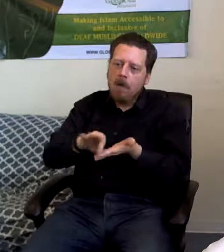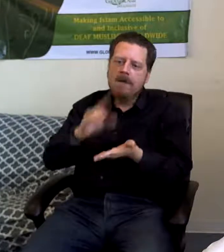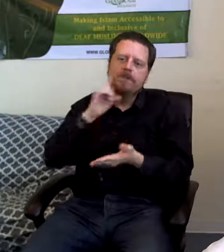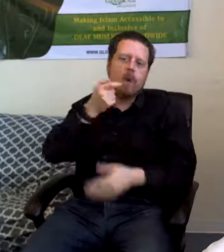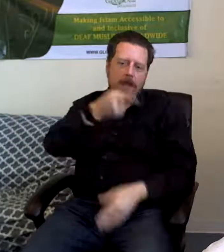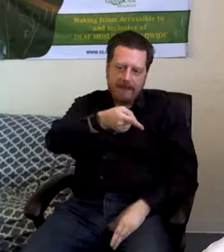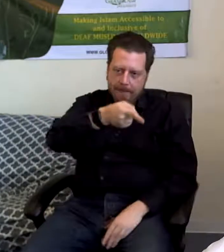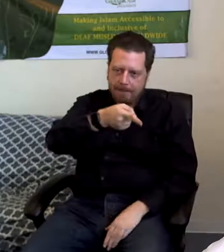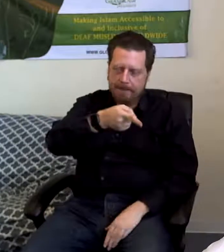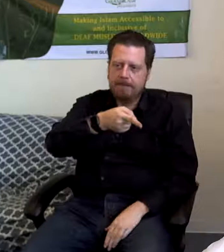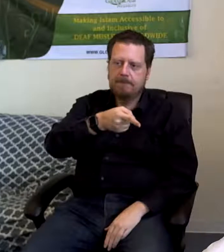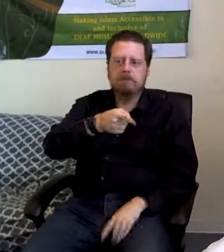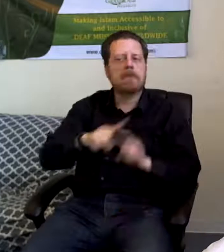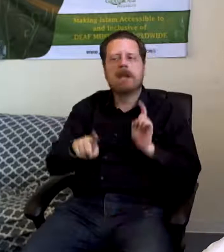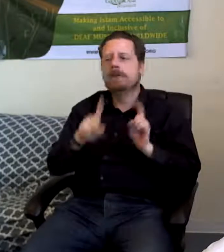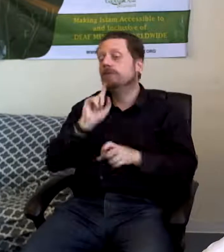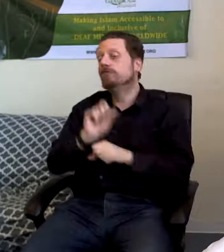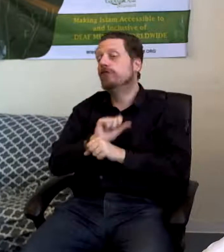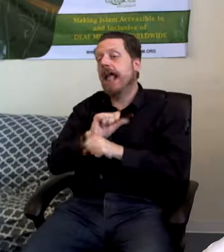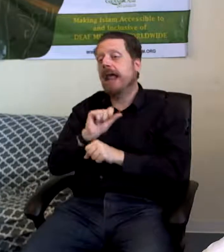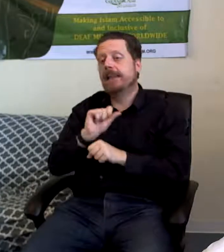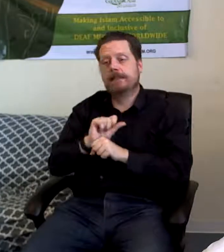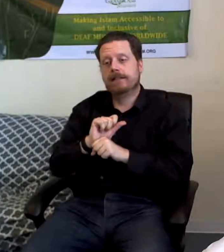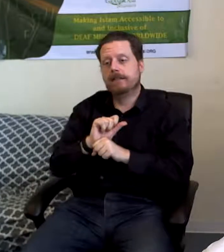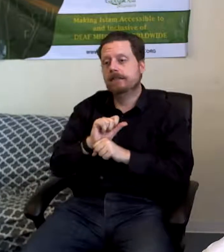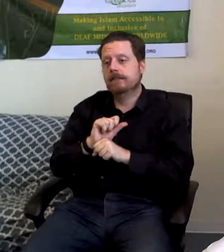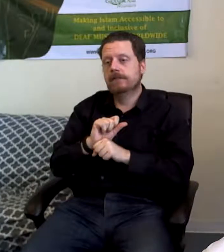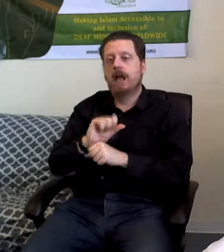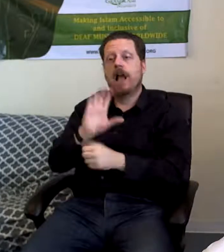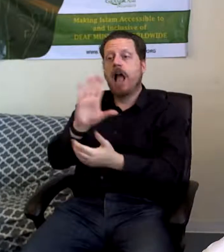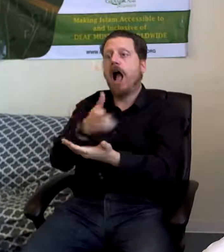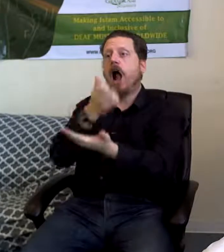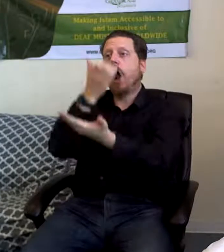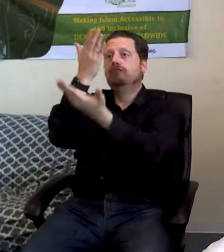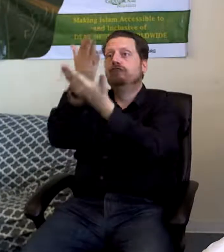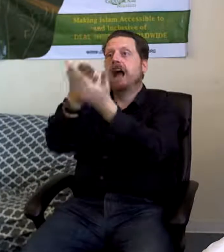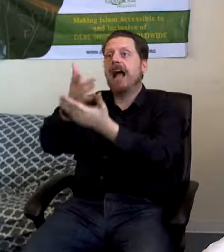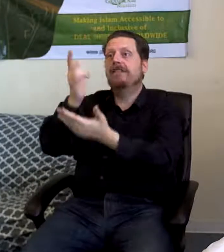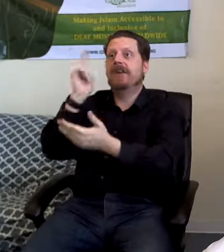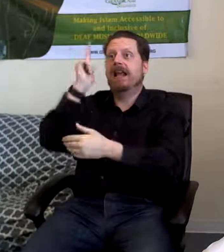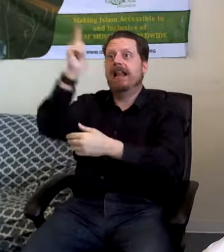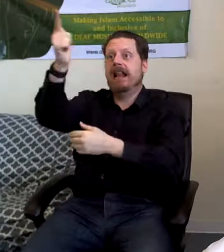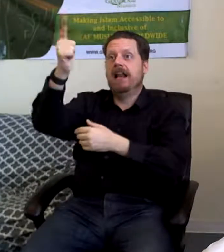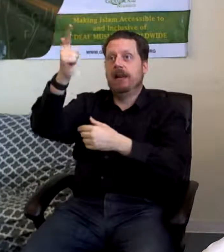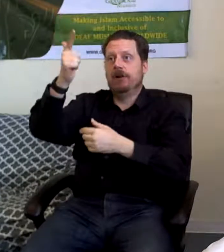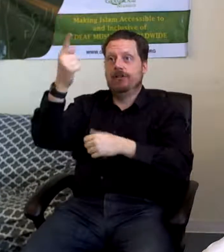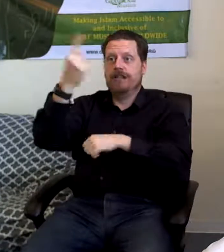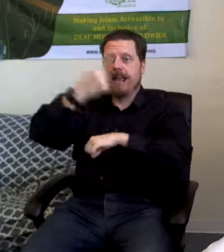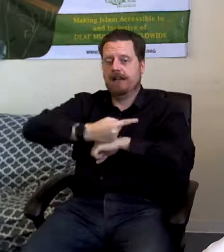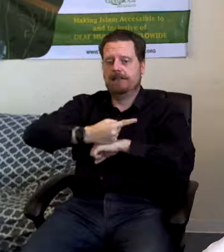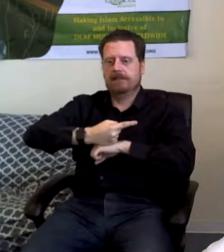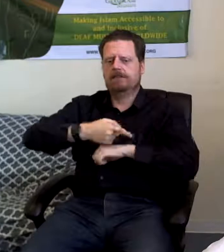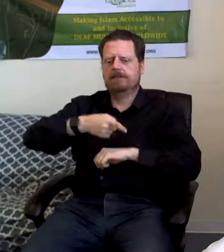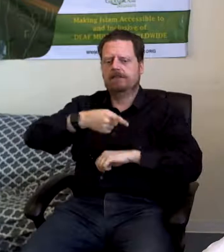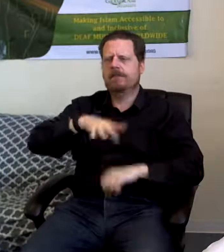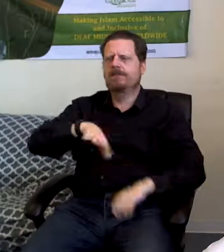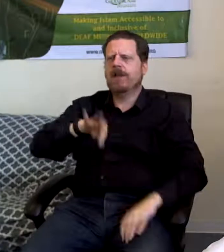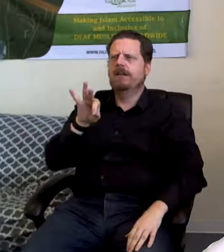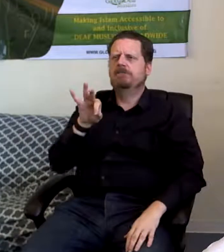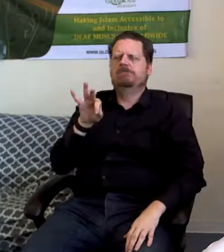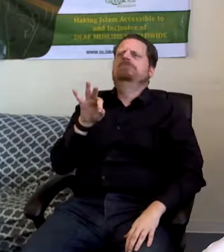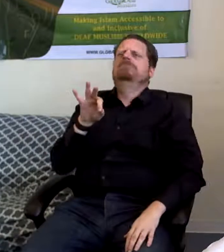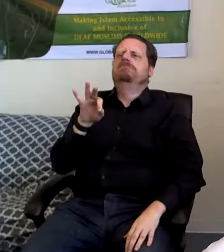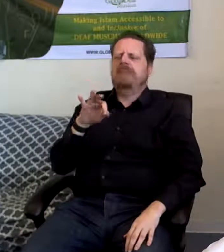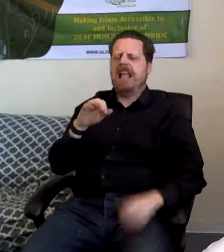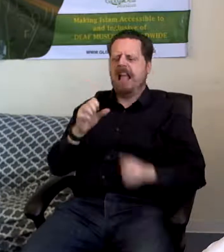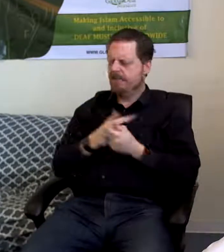them. But in reality, when they get there in the hereafter, they will discover it is nothing but a mirage.